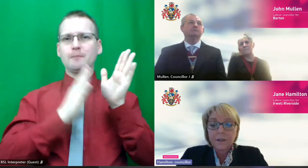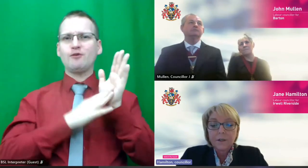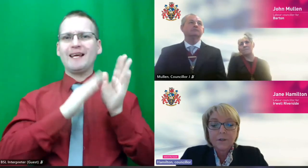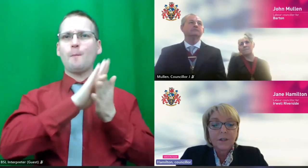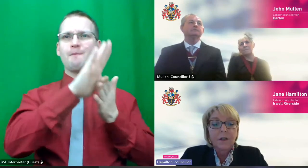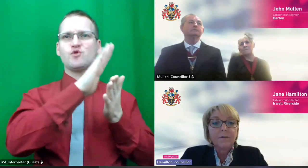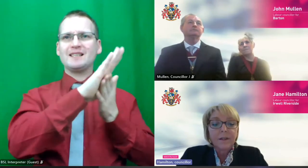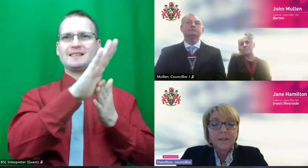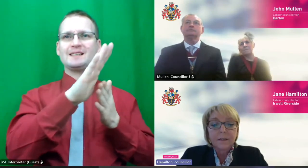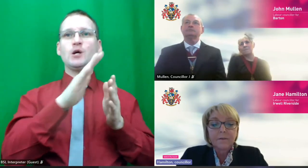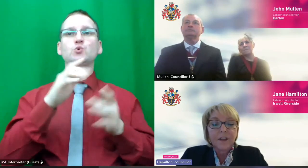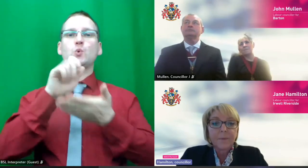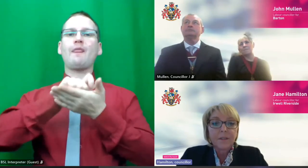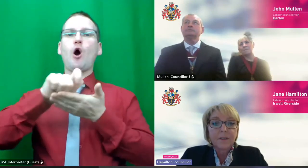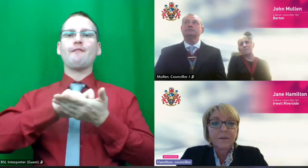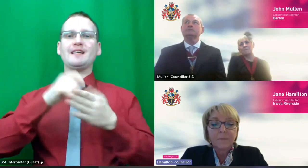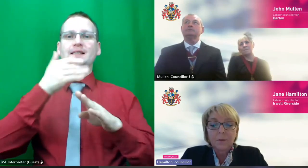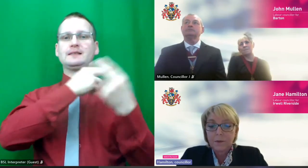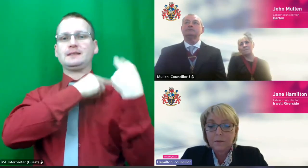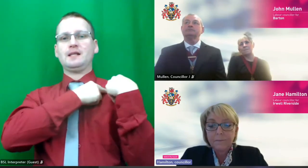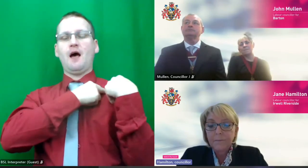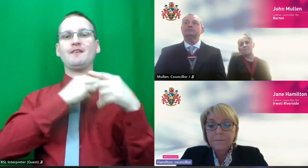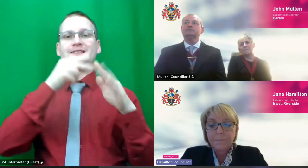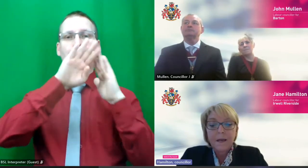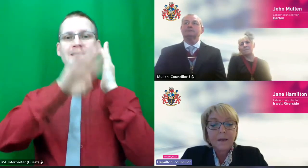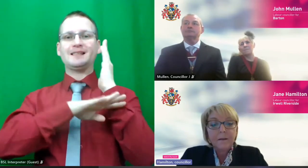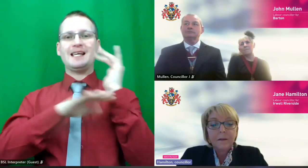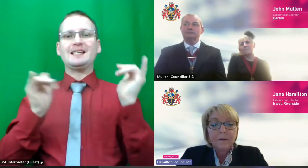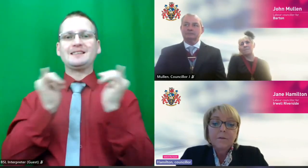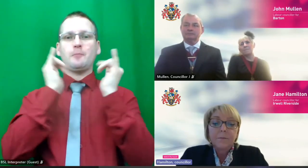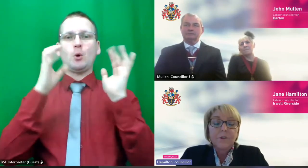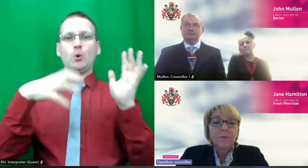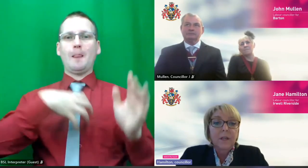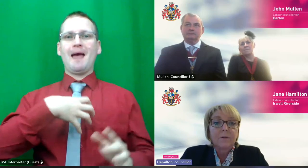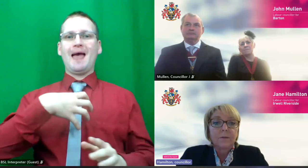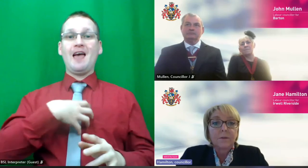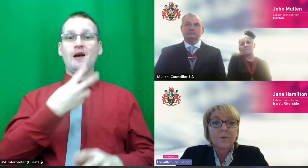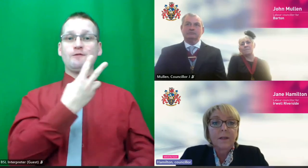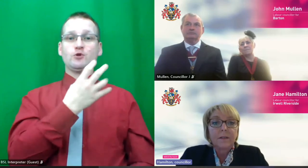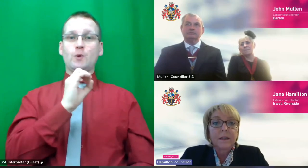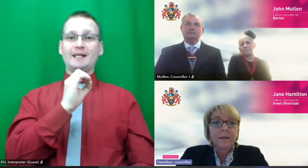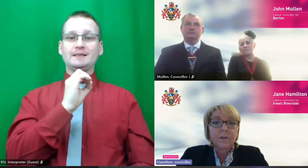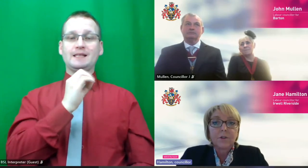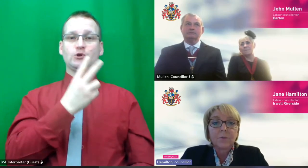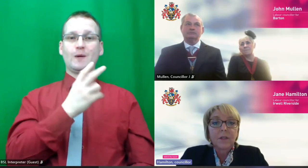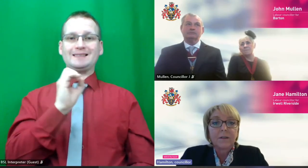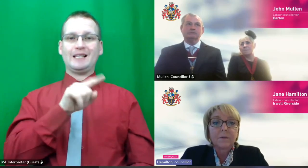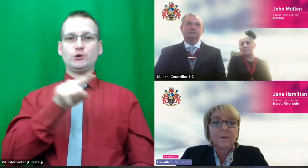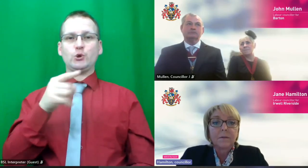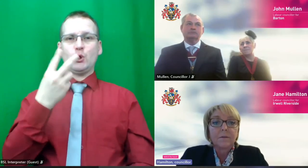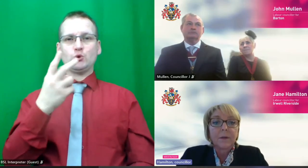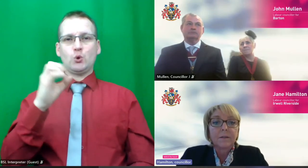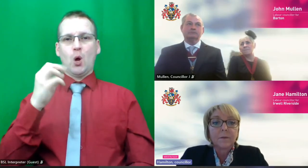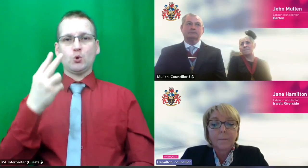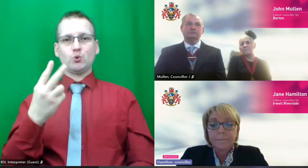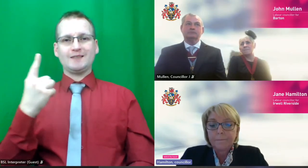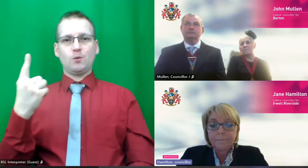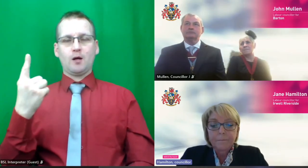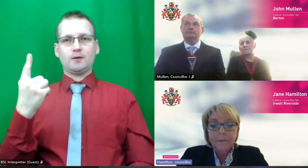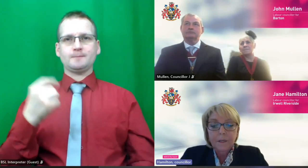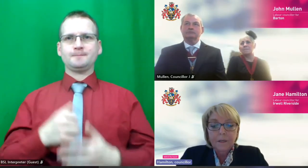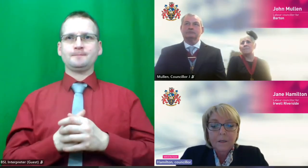Humphreys to the office of Deputy Ceremonial Mayor from 2020 to